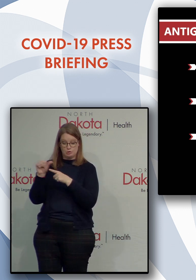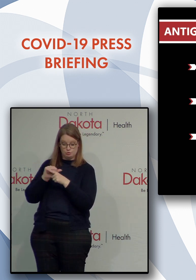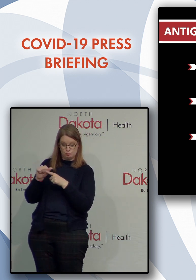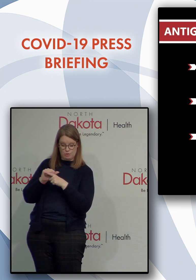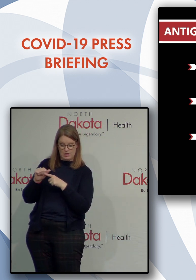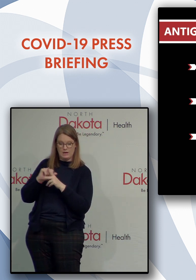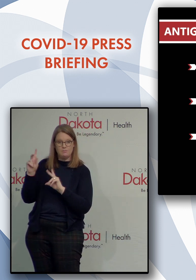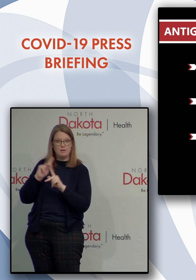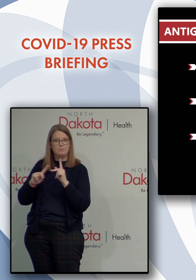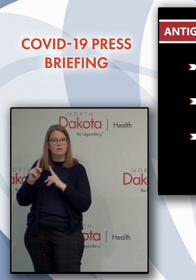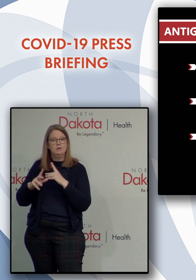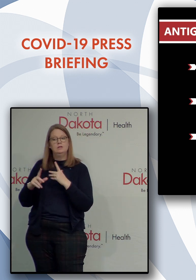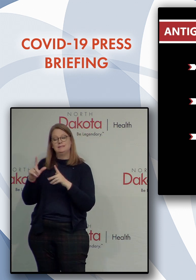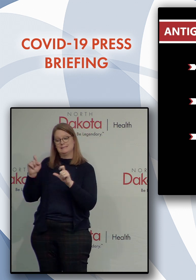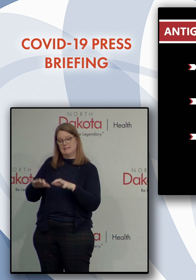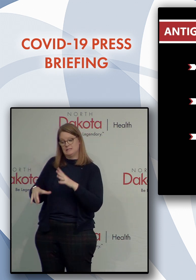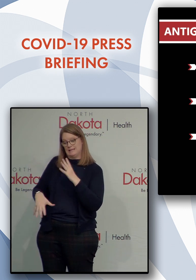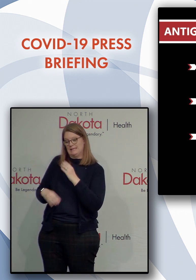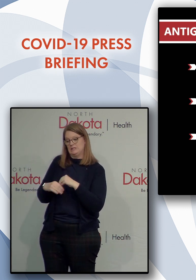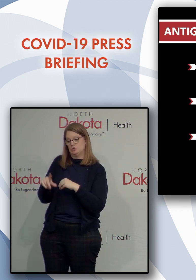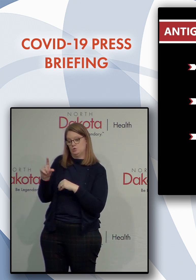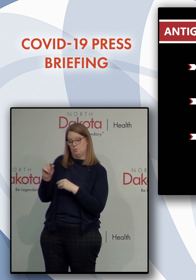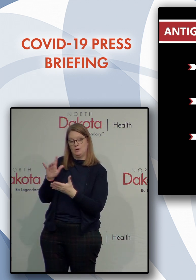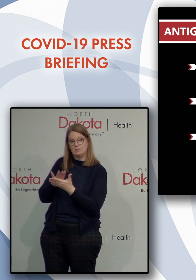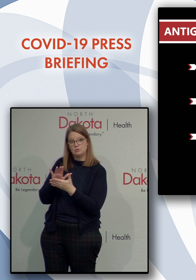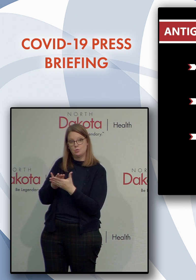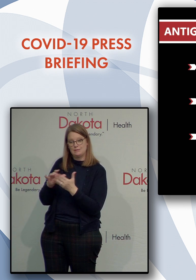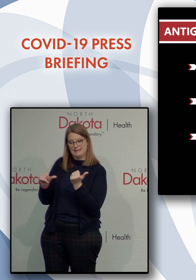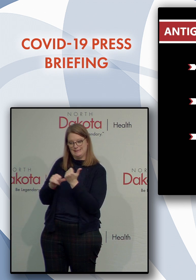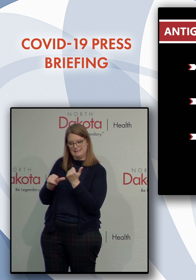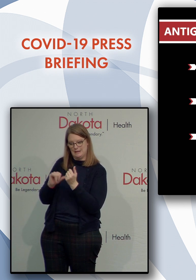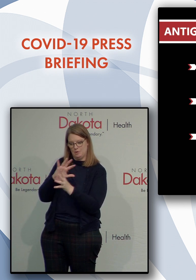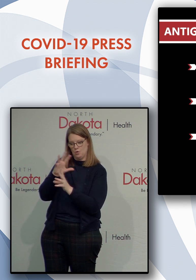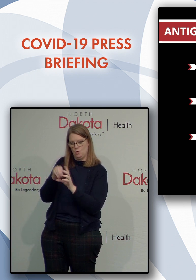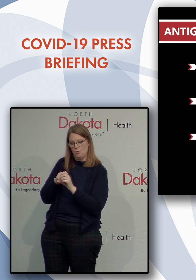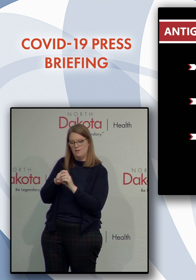test 20 additional schools and assist them with incorporating